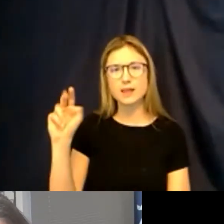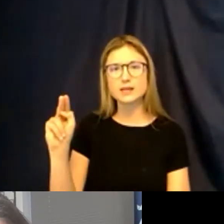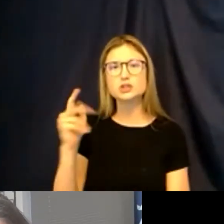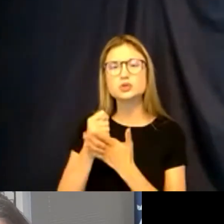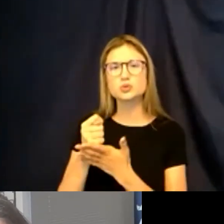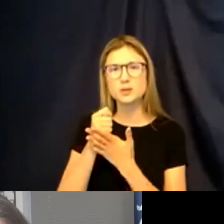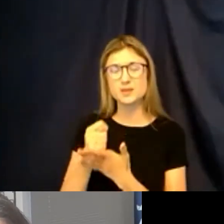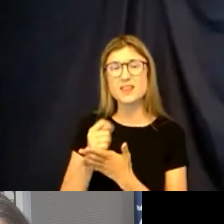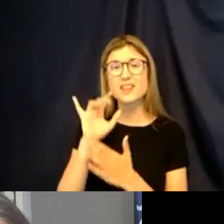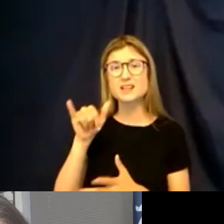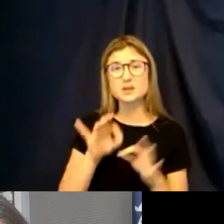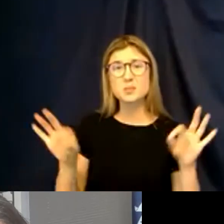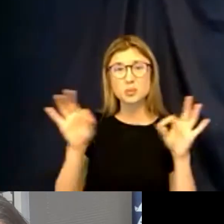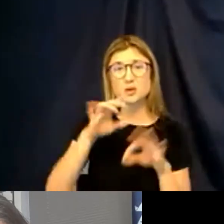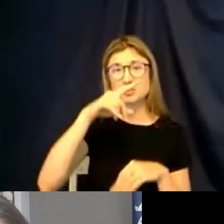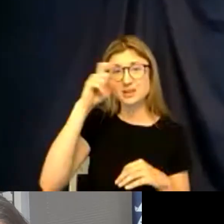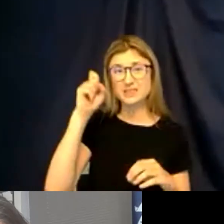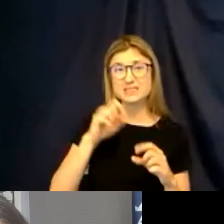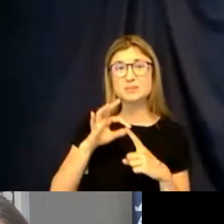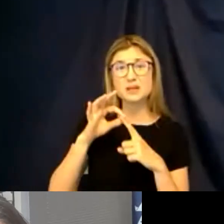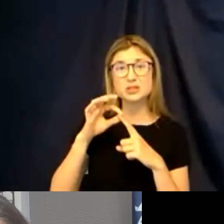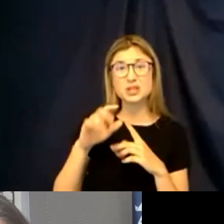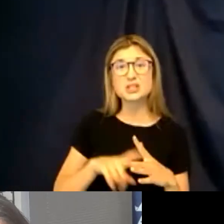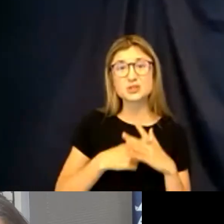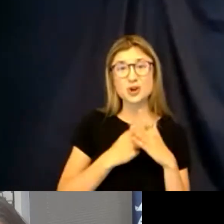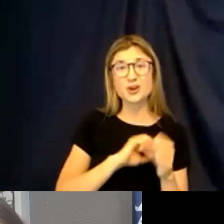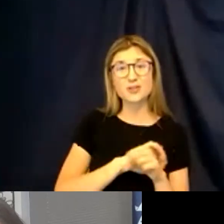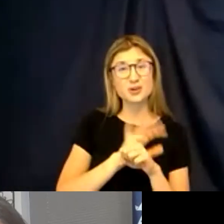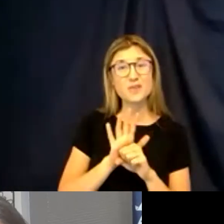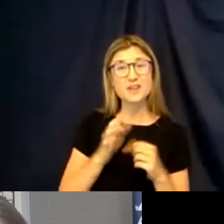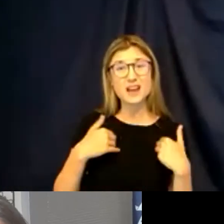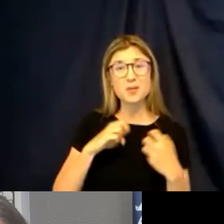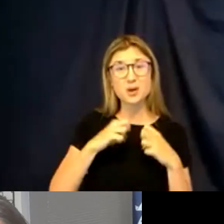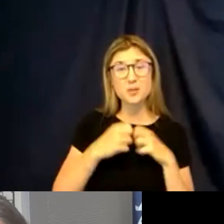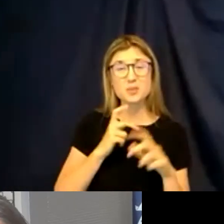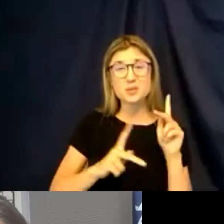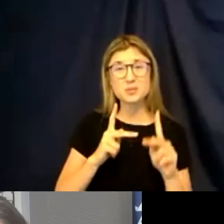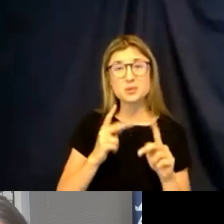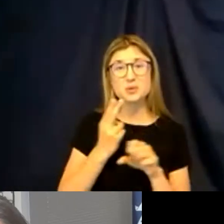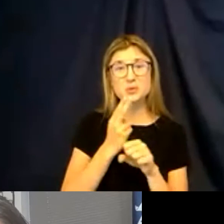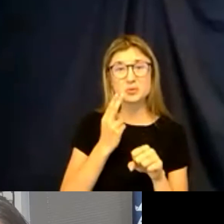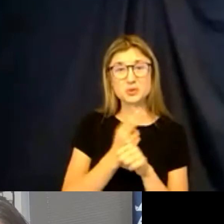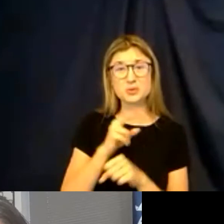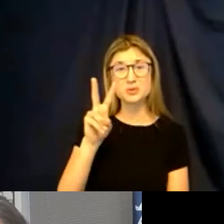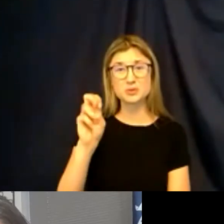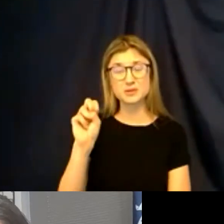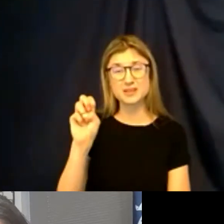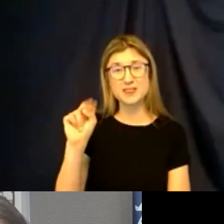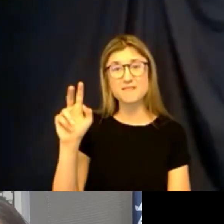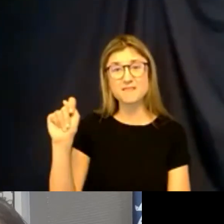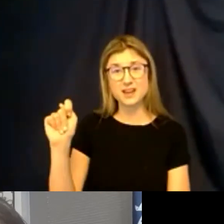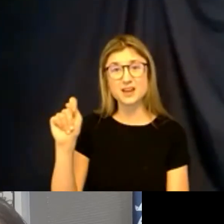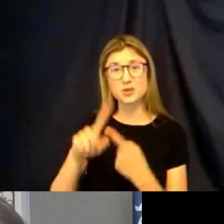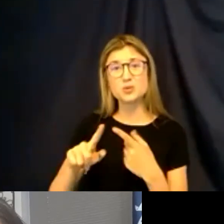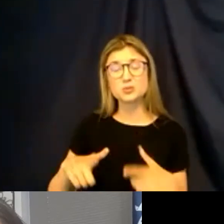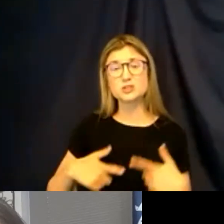especially at the beginning, of people who use vents to survive. And they had